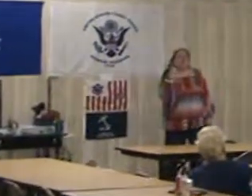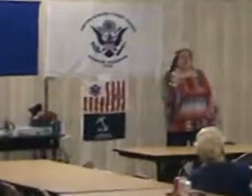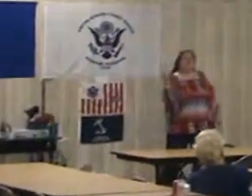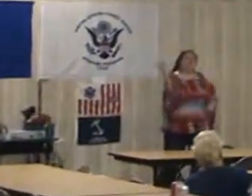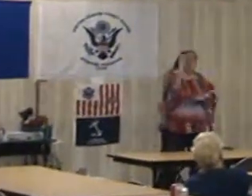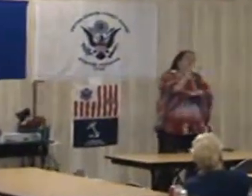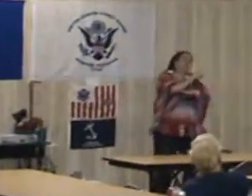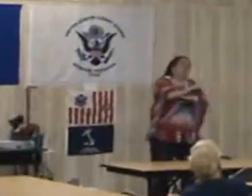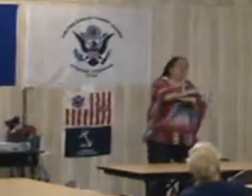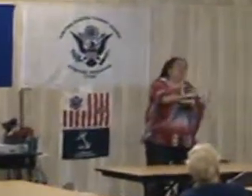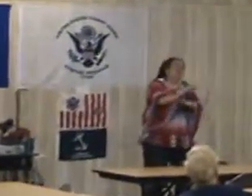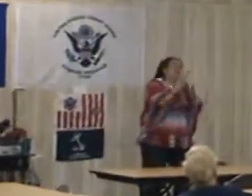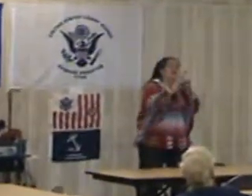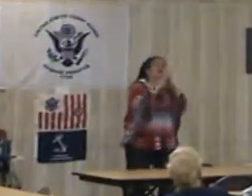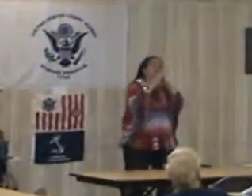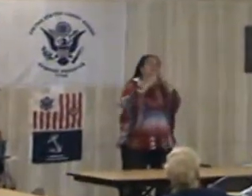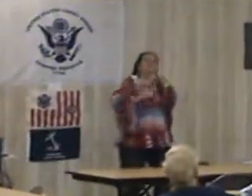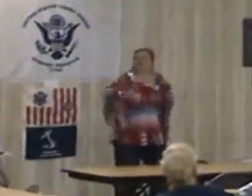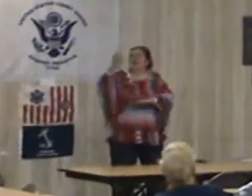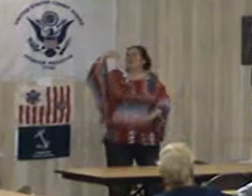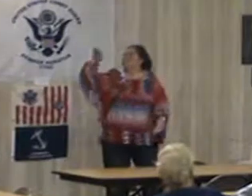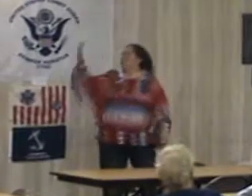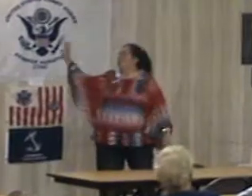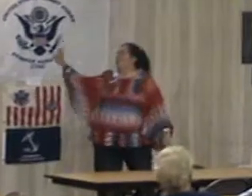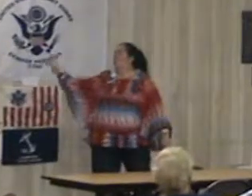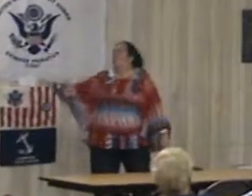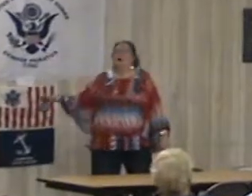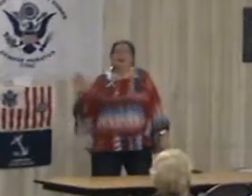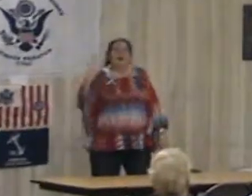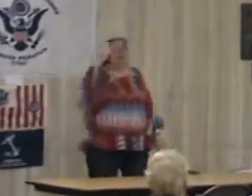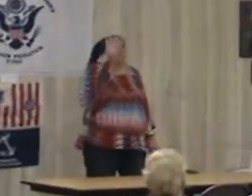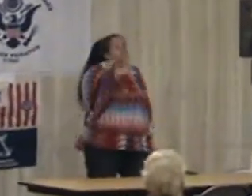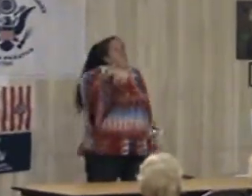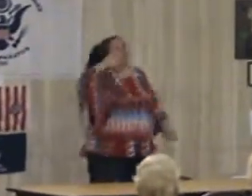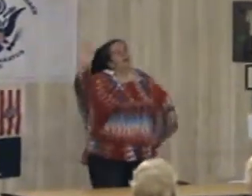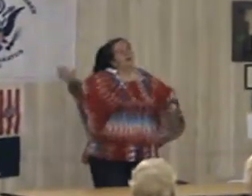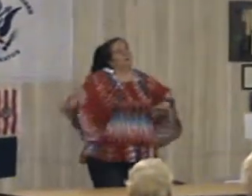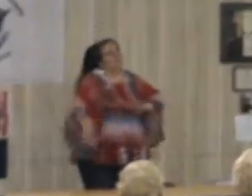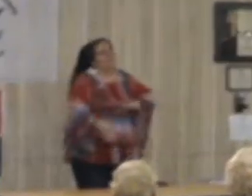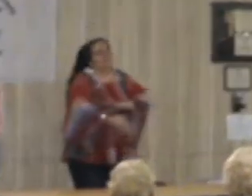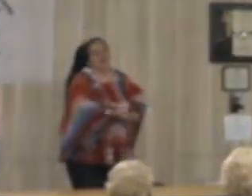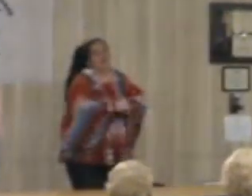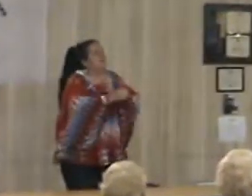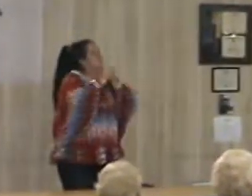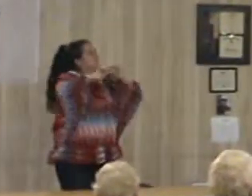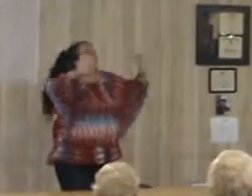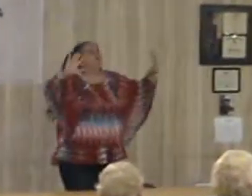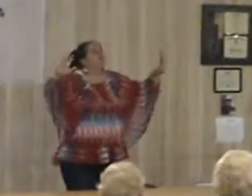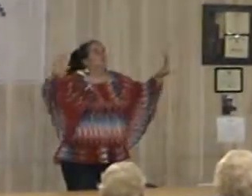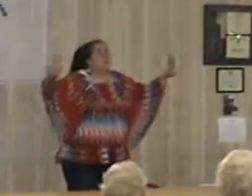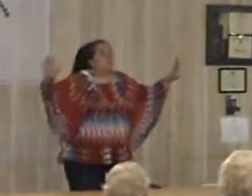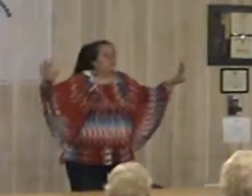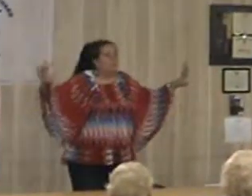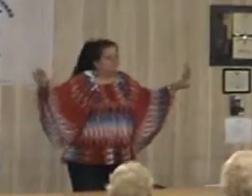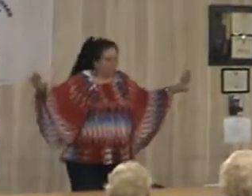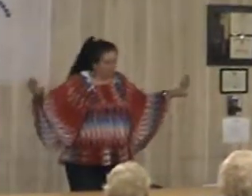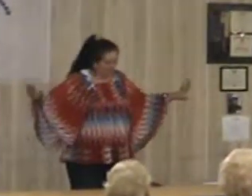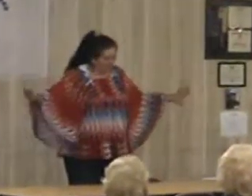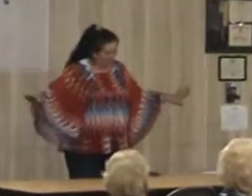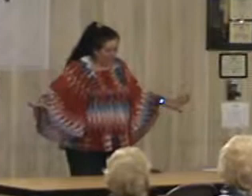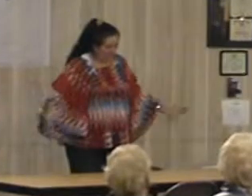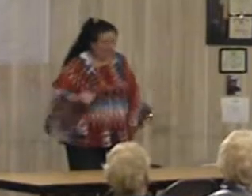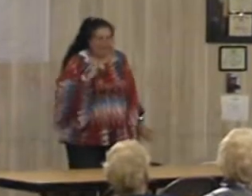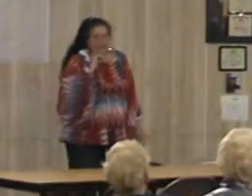Seven lonely days and a dozen towns ago, I reached out one night, you were